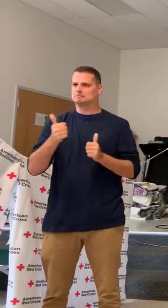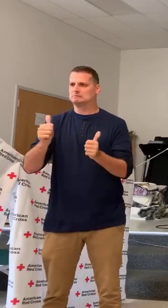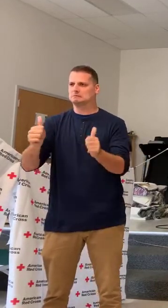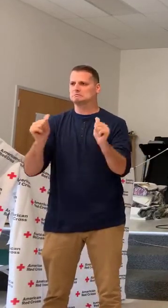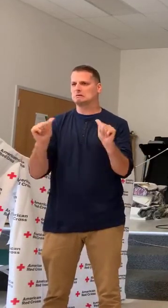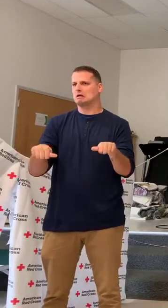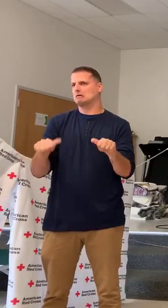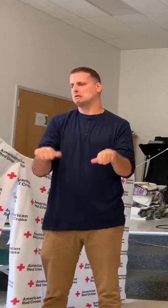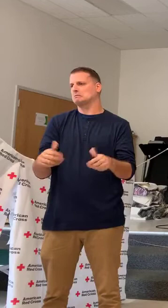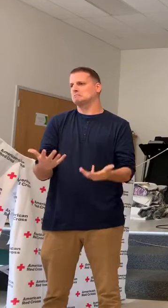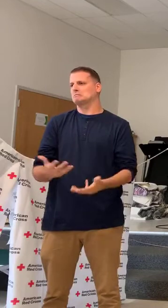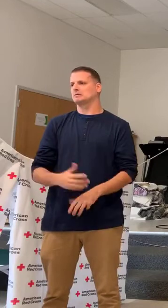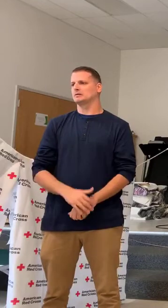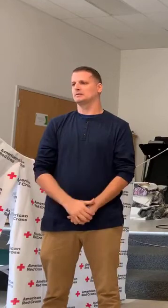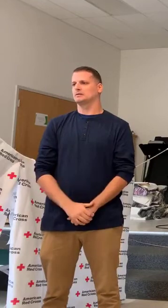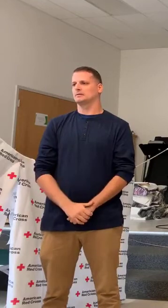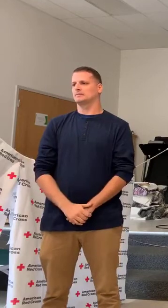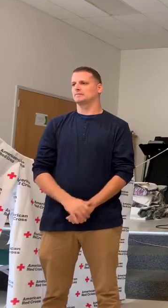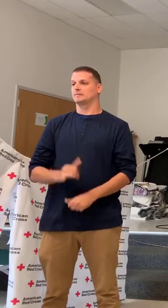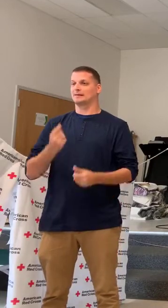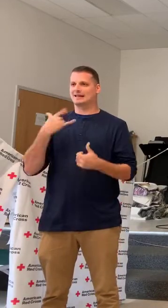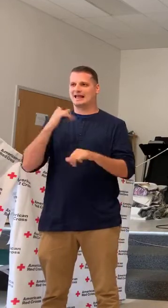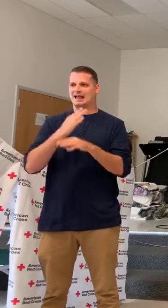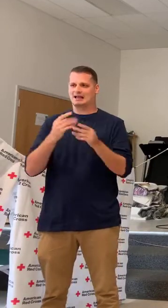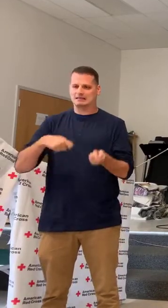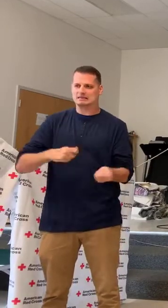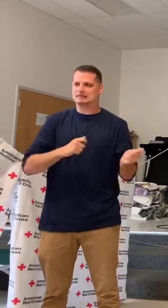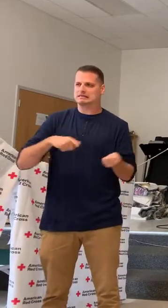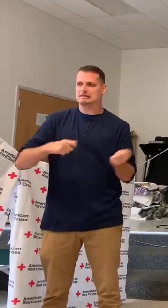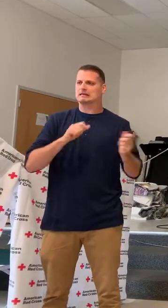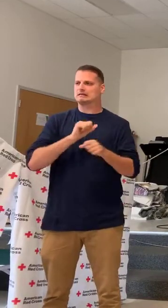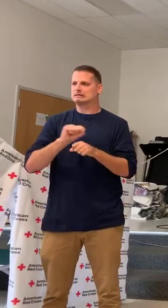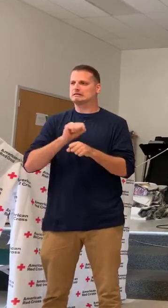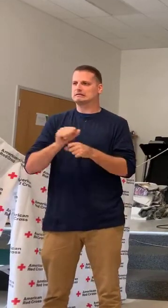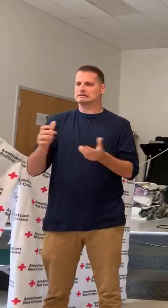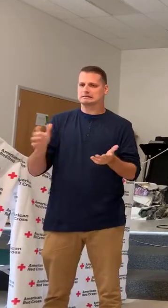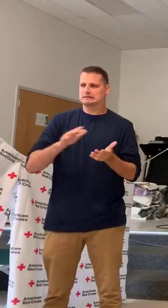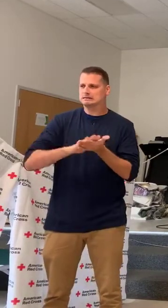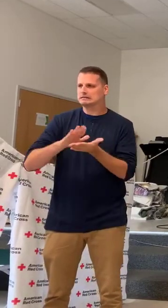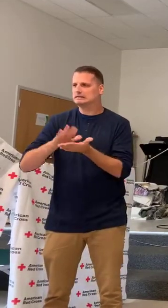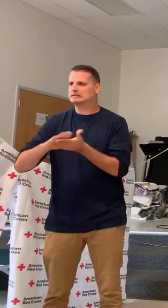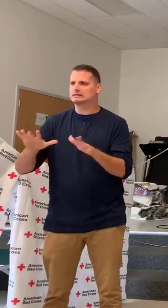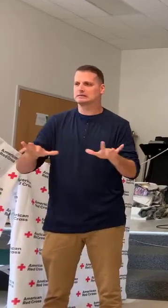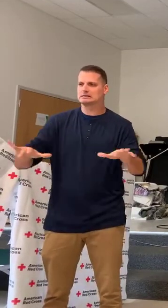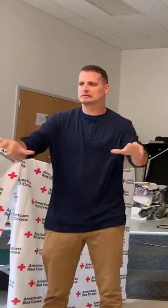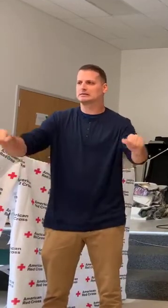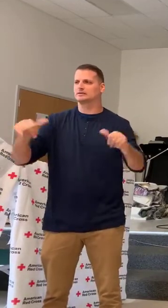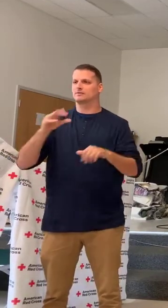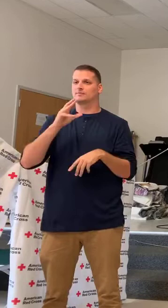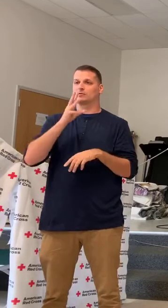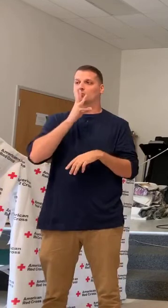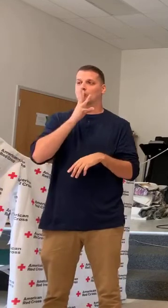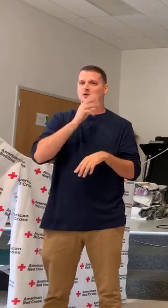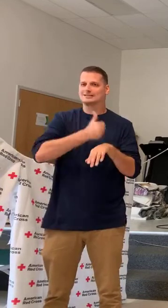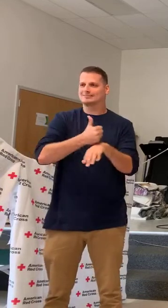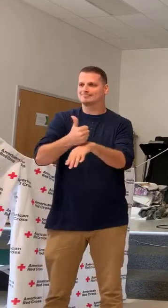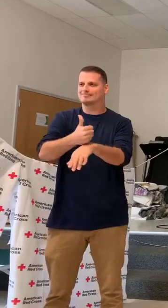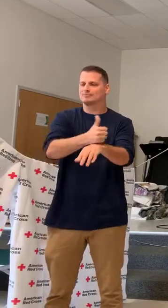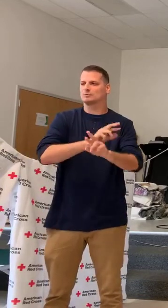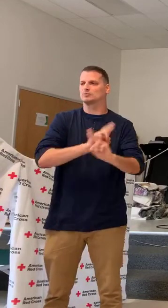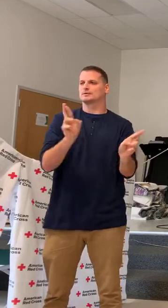it's all hand crew work. They're just about around it and with plumbing and with the hand line, so it's looking